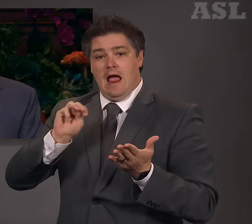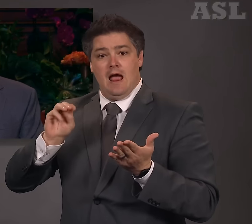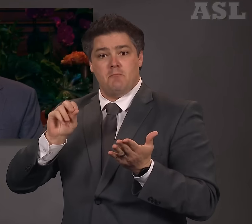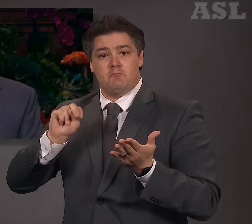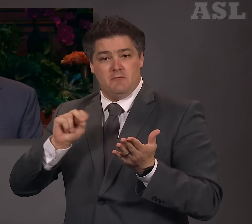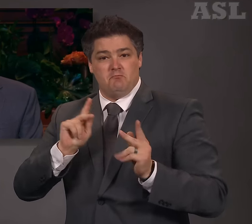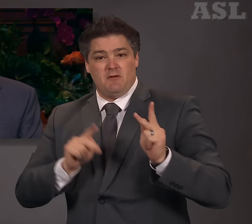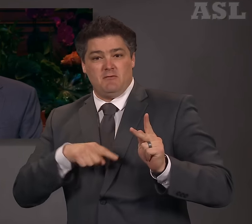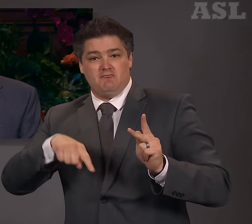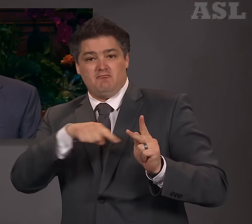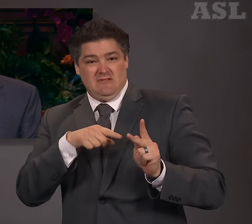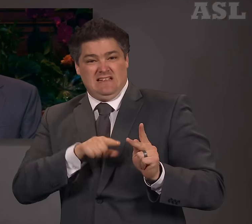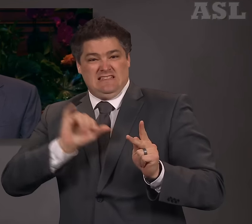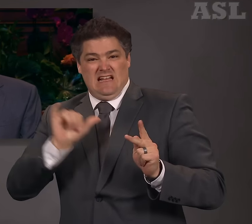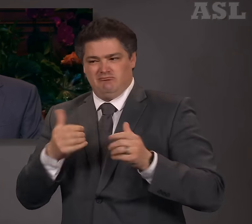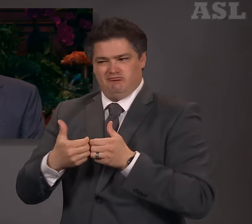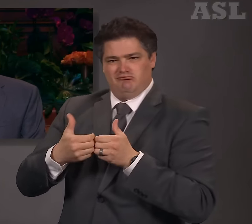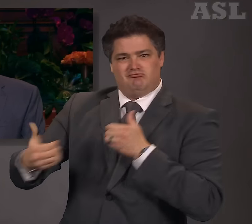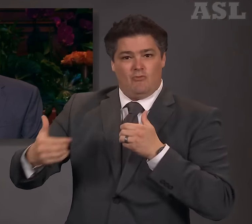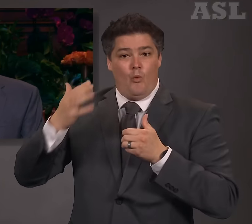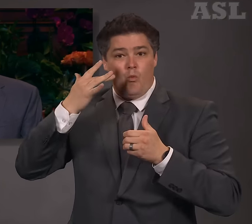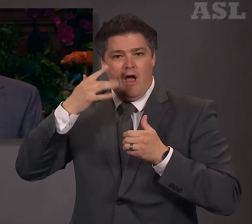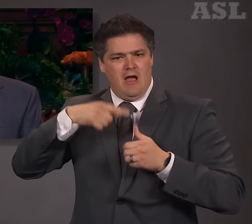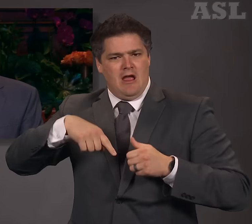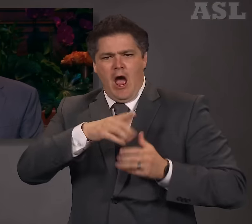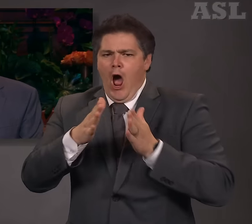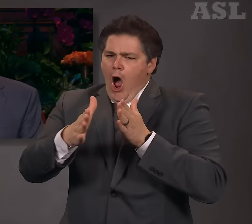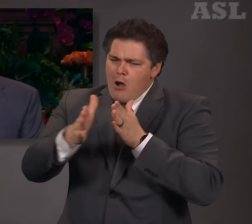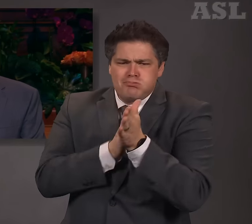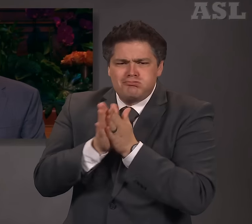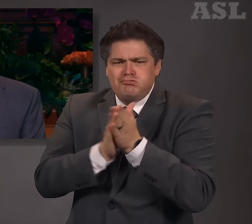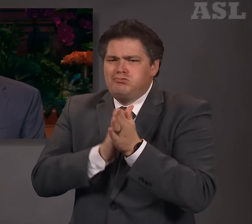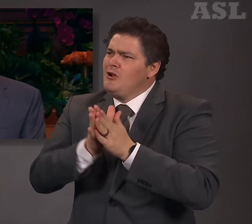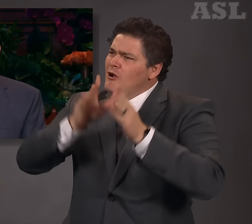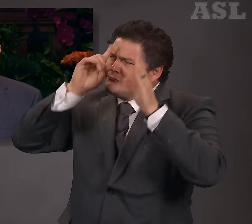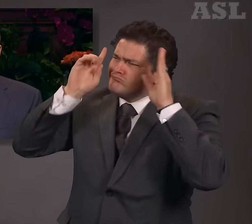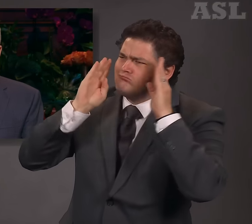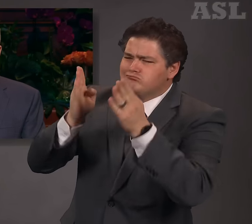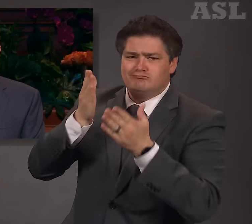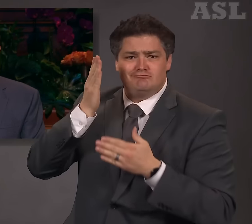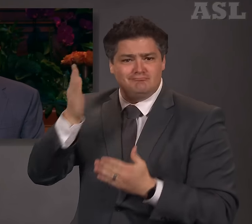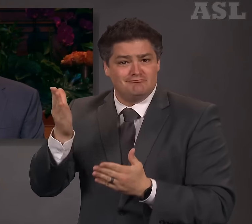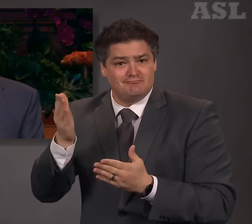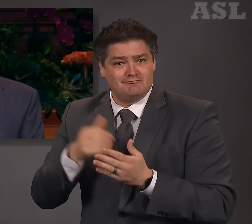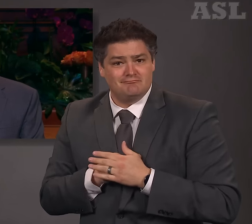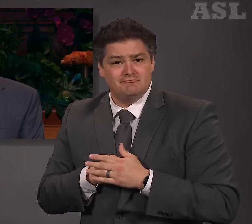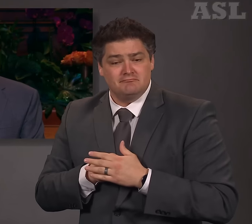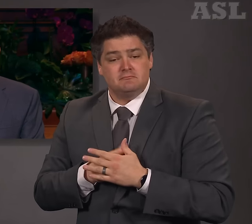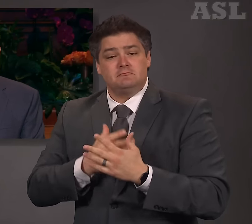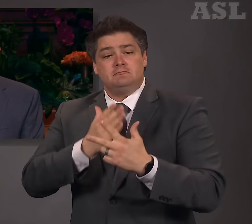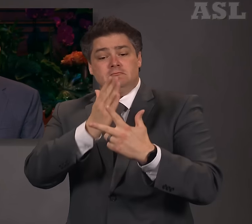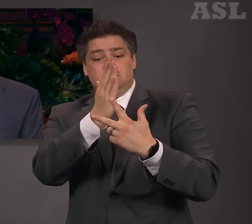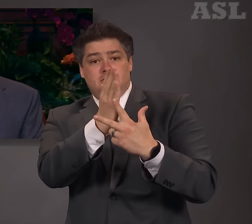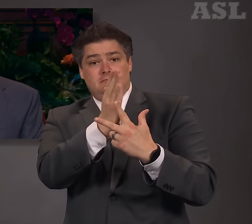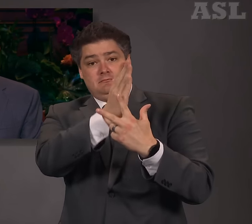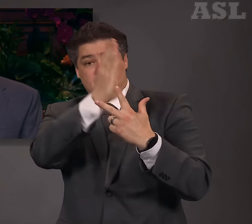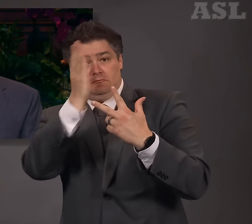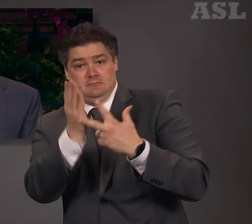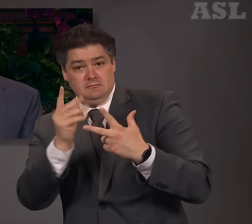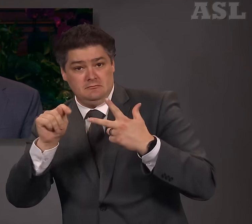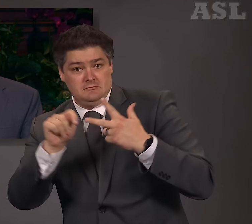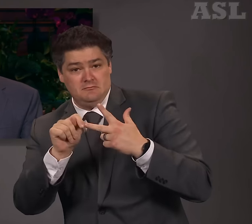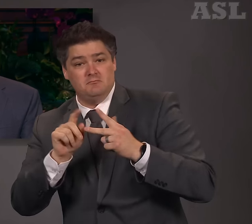God. The inhabitants of the celestial kingdom are those who reject the testimony of Jesus along with his gospel,